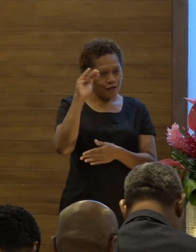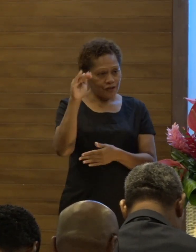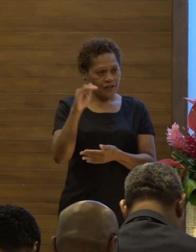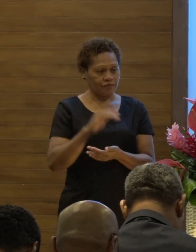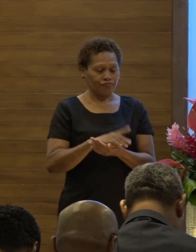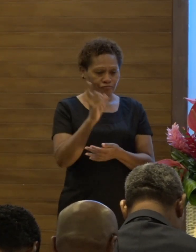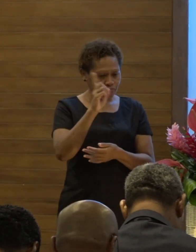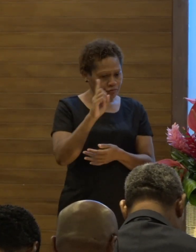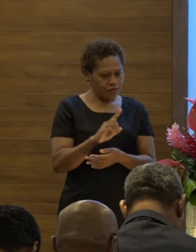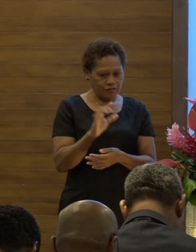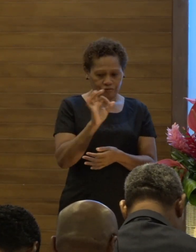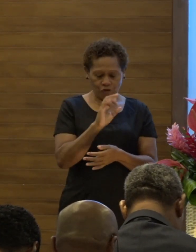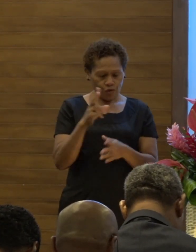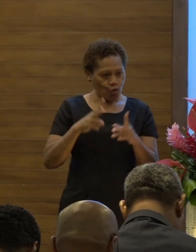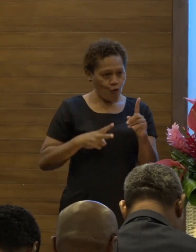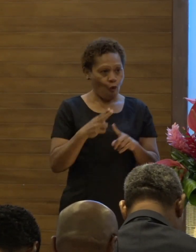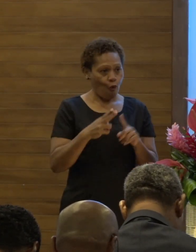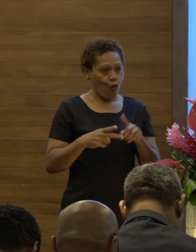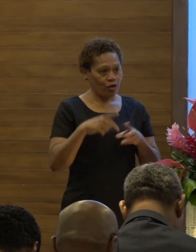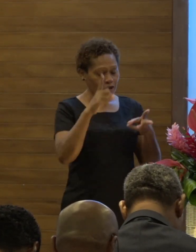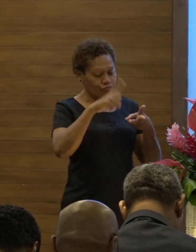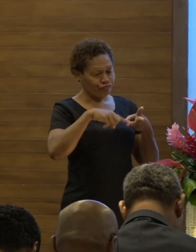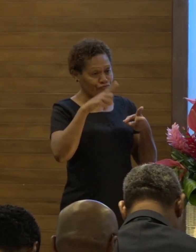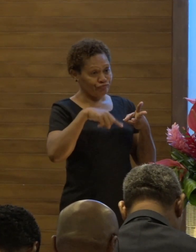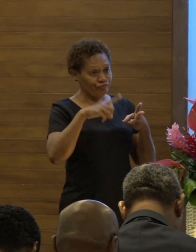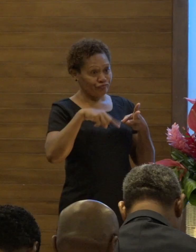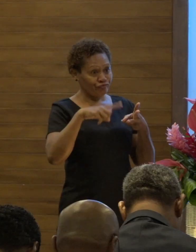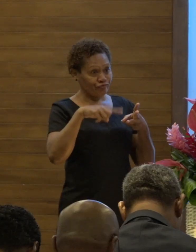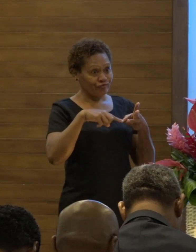Today, we have not just launched 3 initiatives,